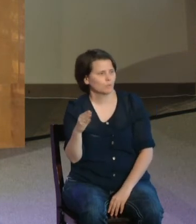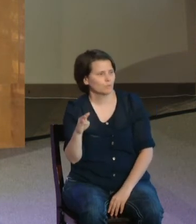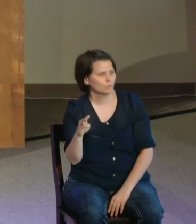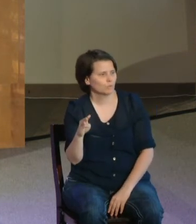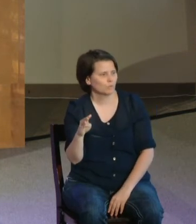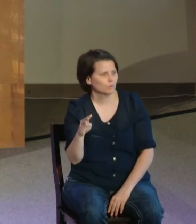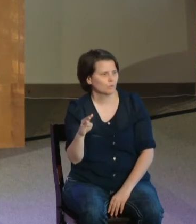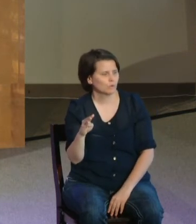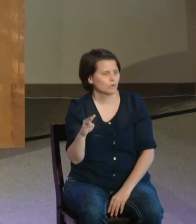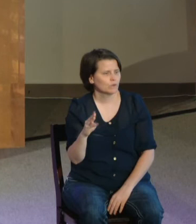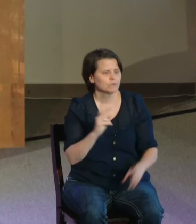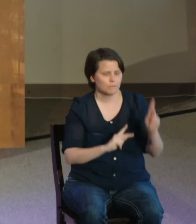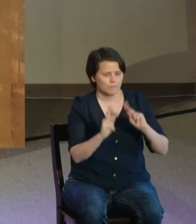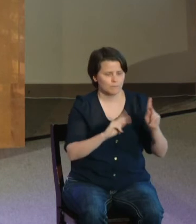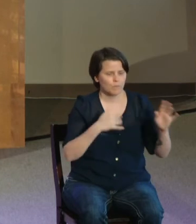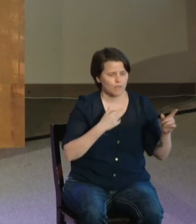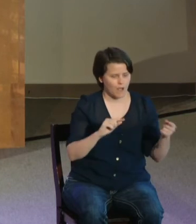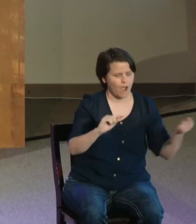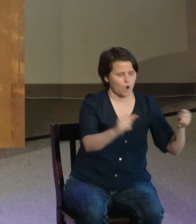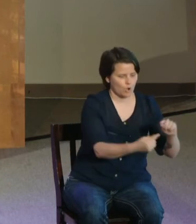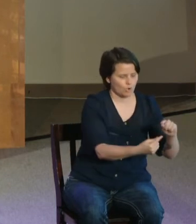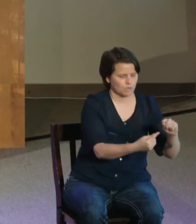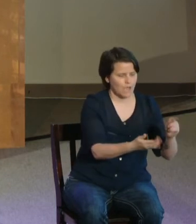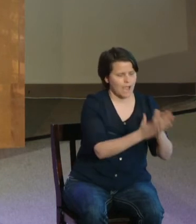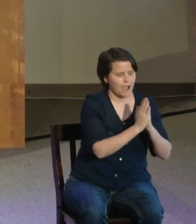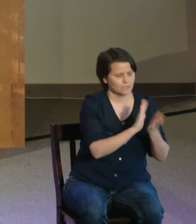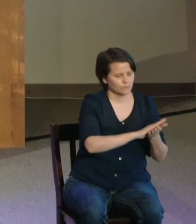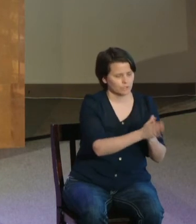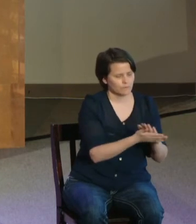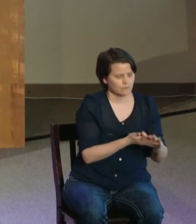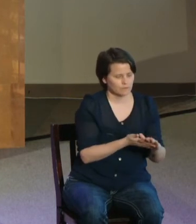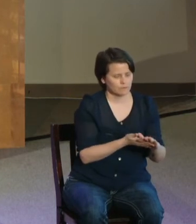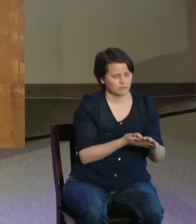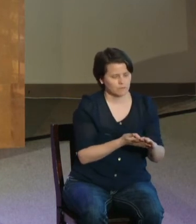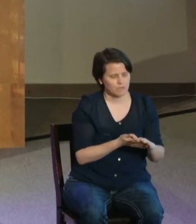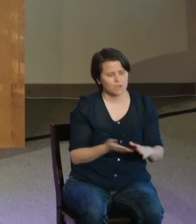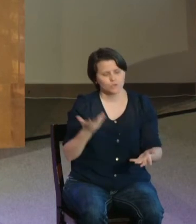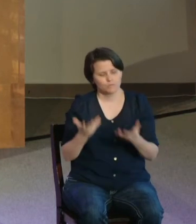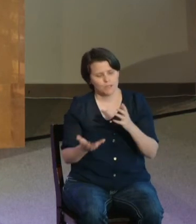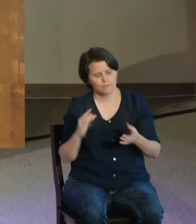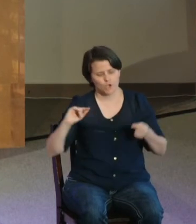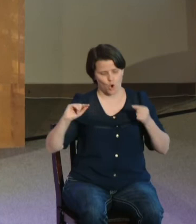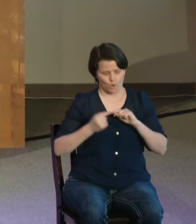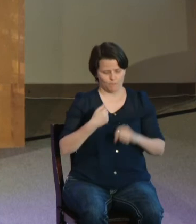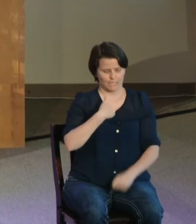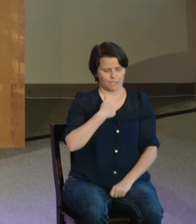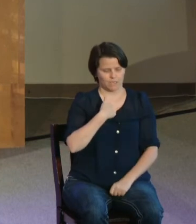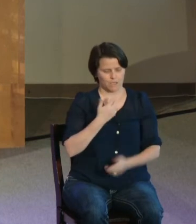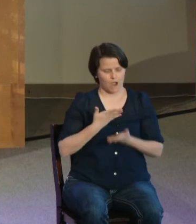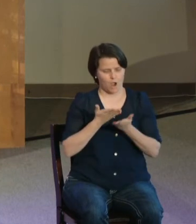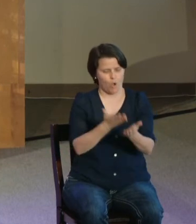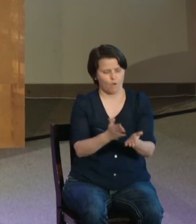those whom I may have caused harm, I ask your forgiveness. To those who may have caused me harm, I offer